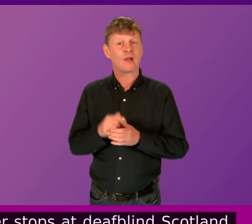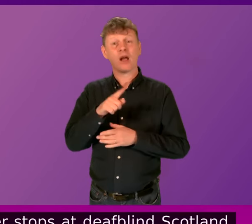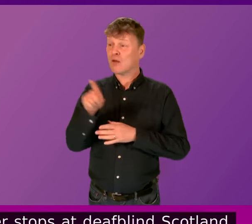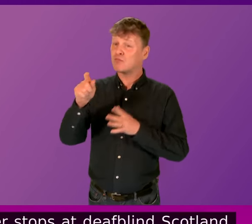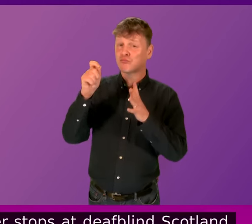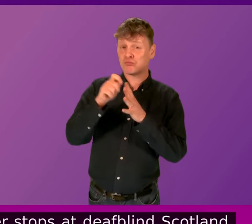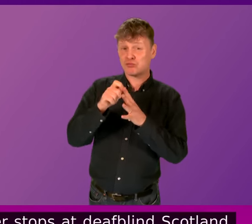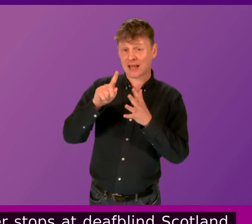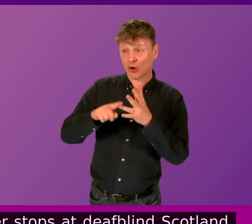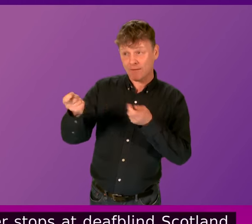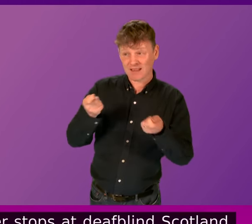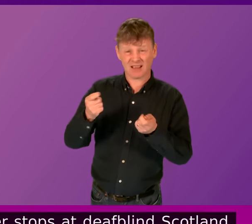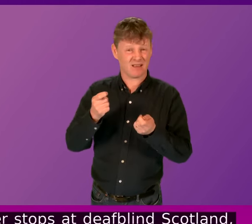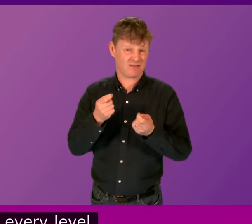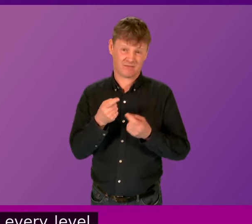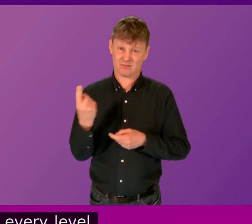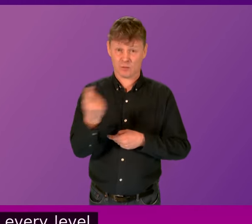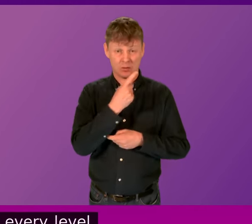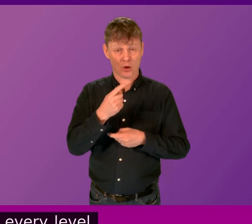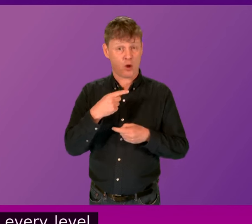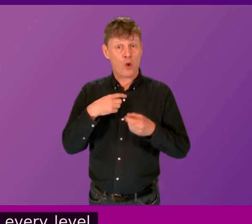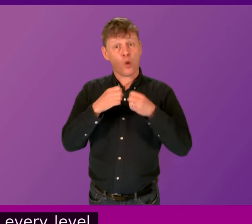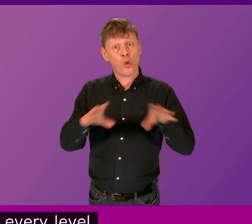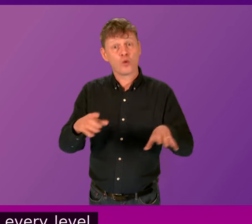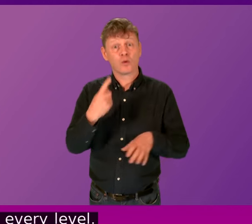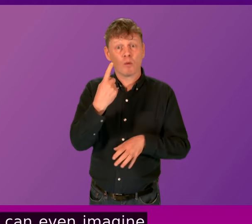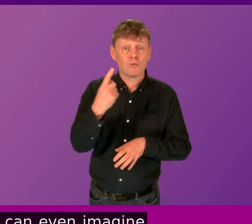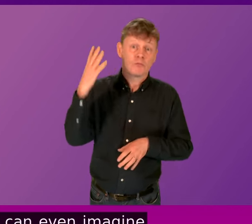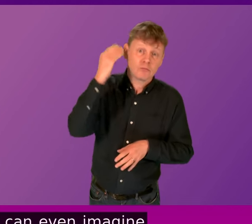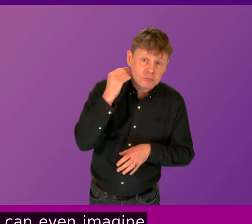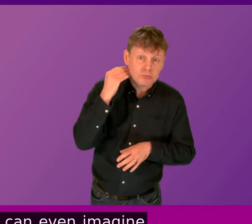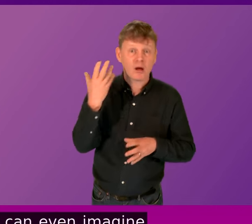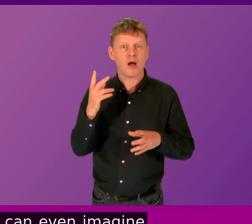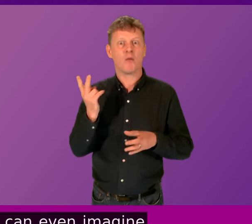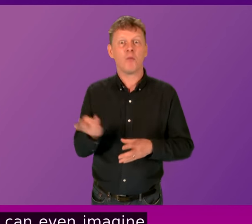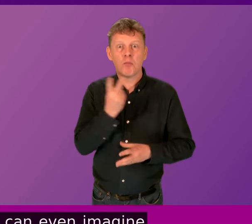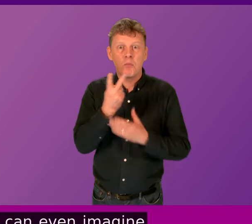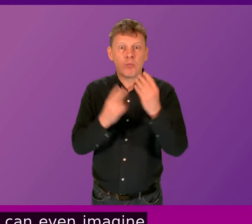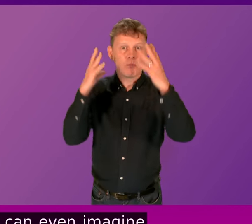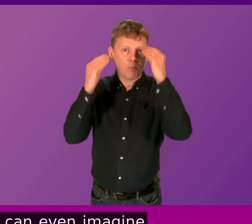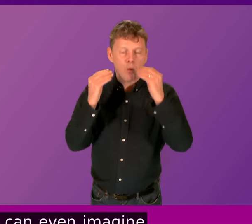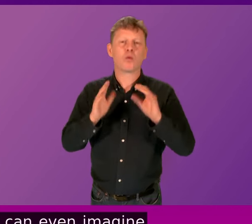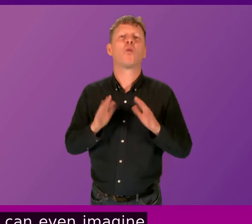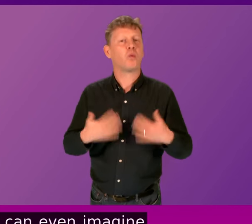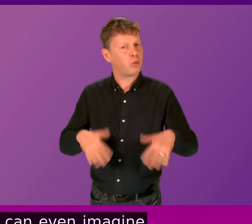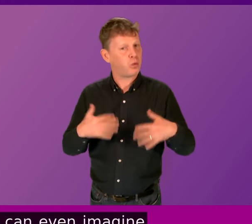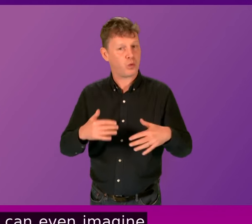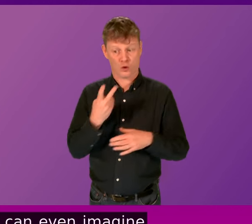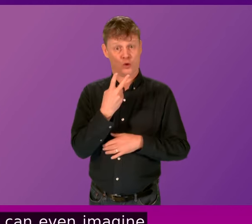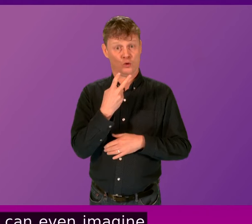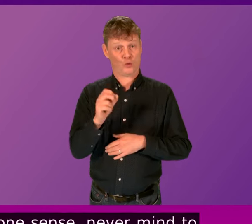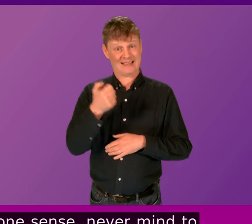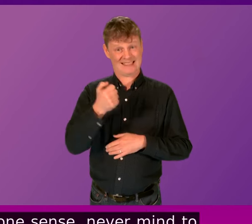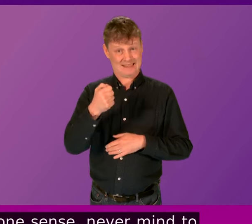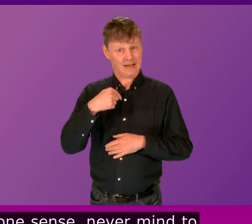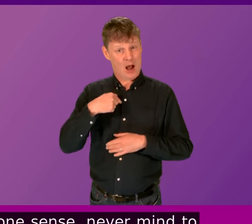of us can even imagine experiencing the loss of one sense, never mind two. Since being elected in 2016, I've met